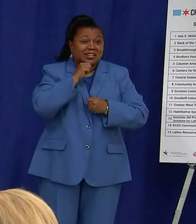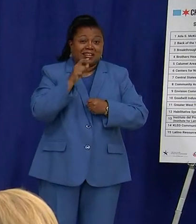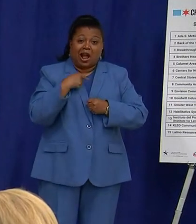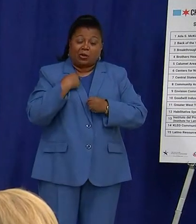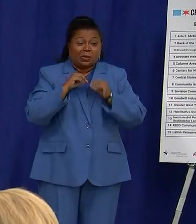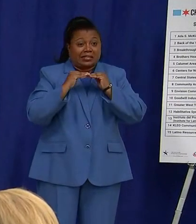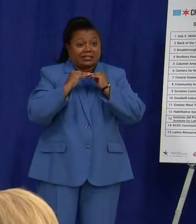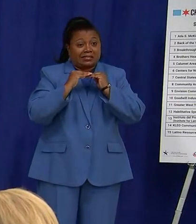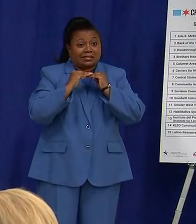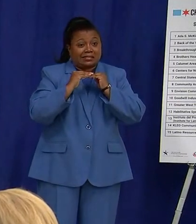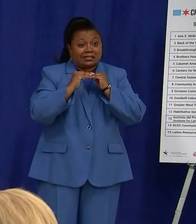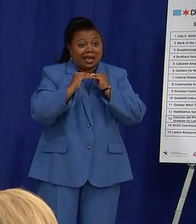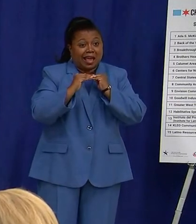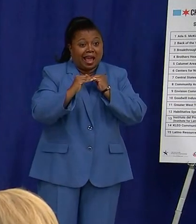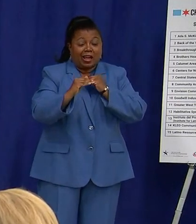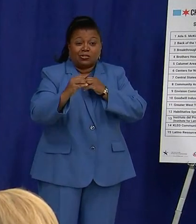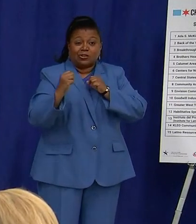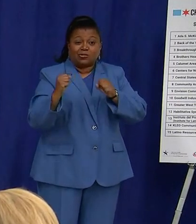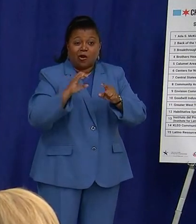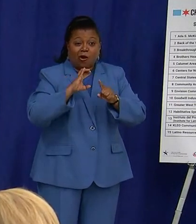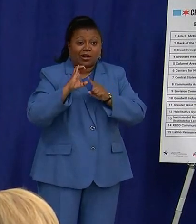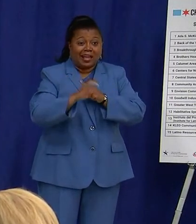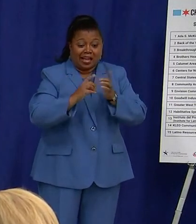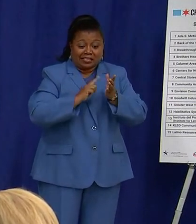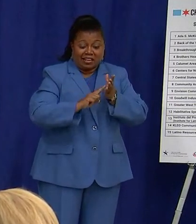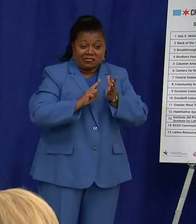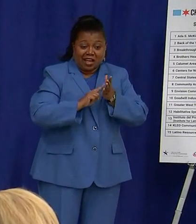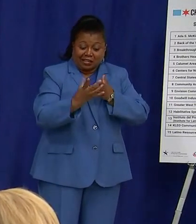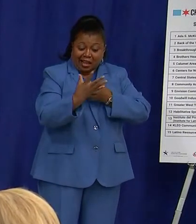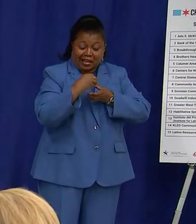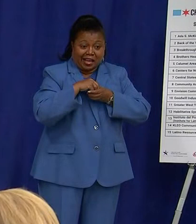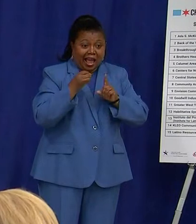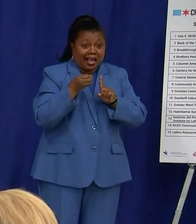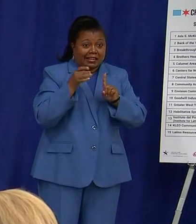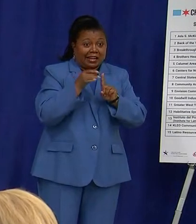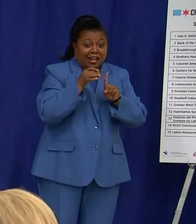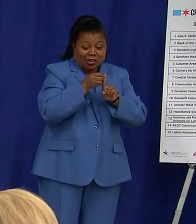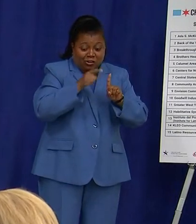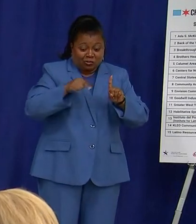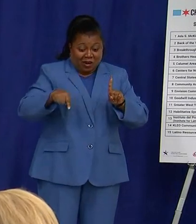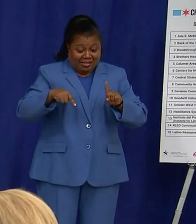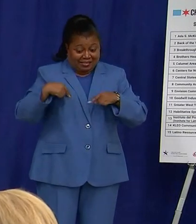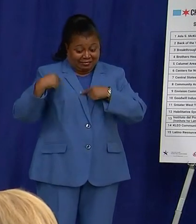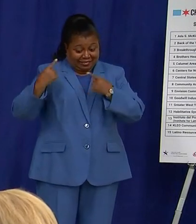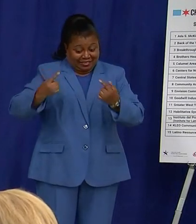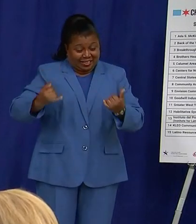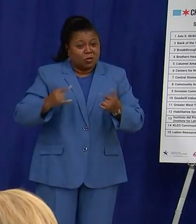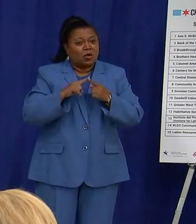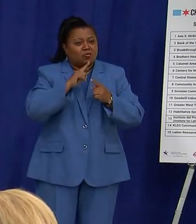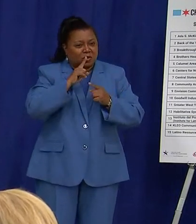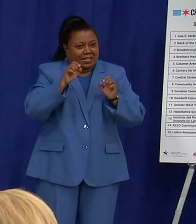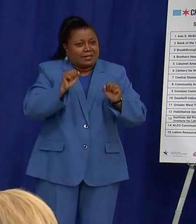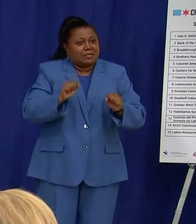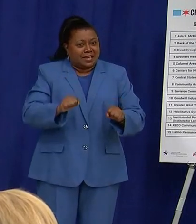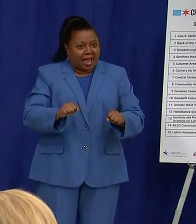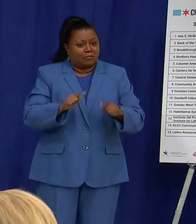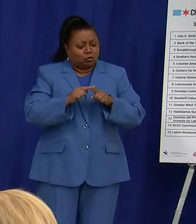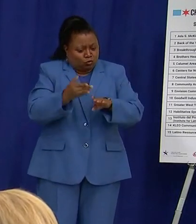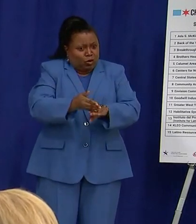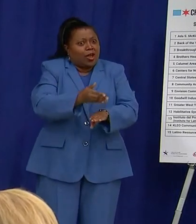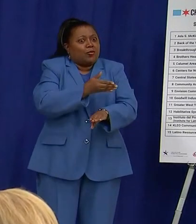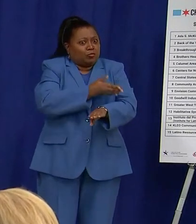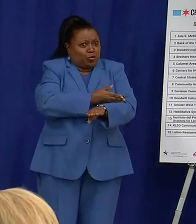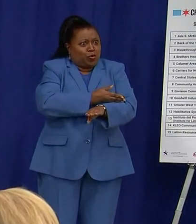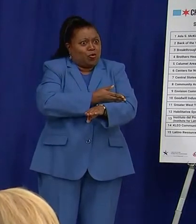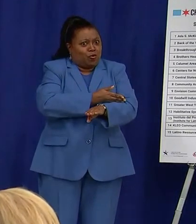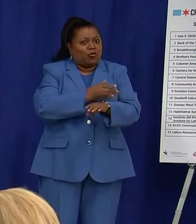only sustain the strong case investigation and contact tracing that we've had to date, but we will actually be able to improve